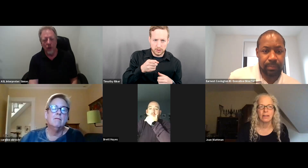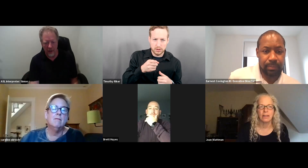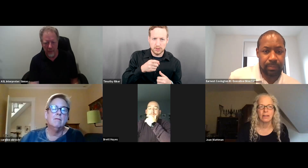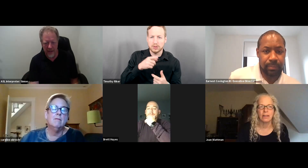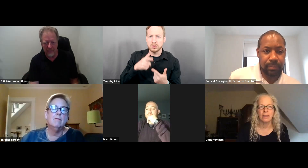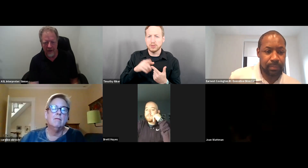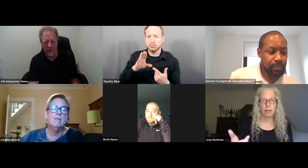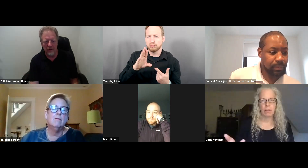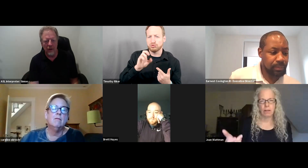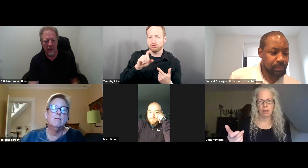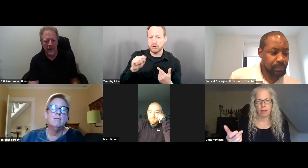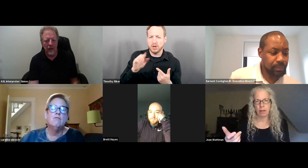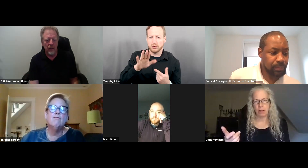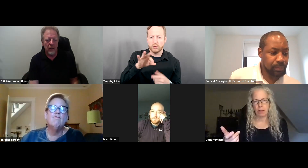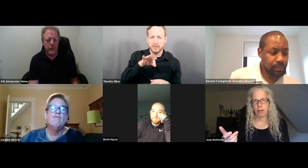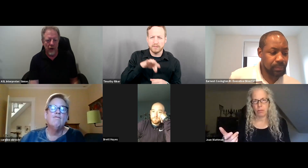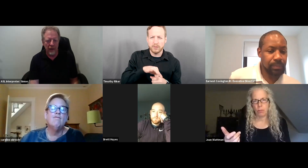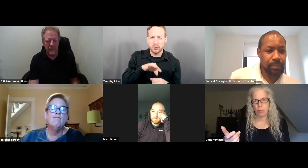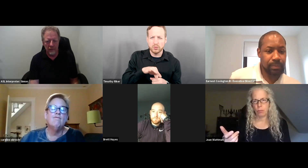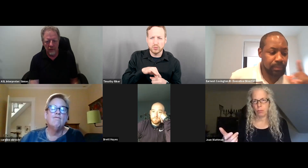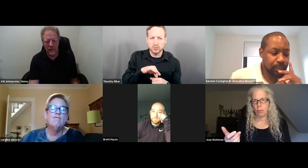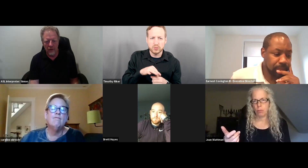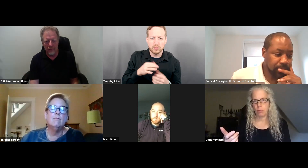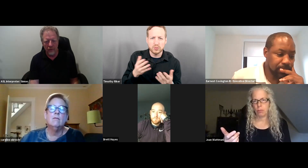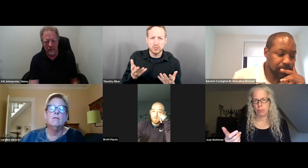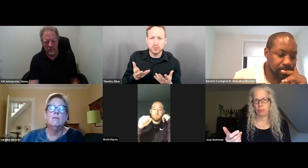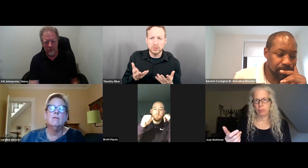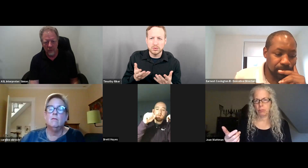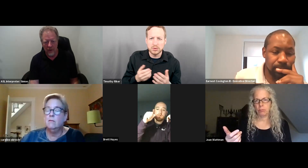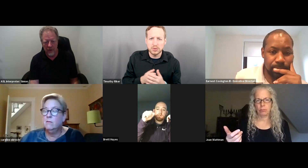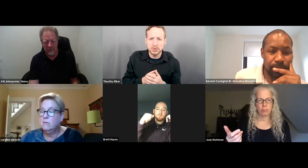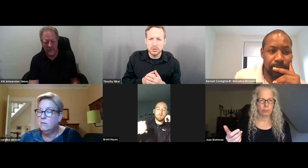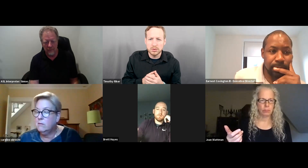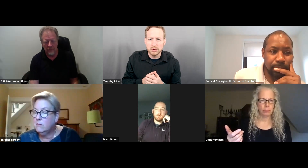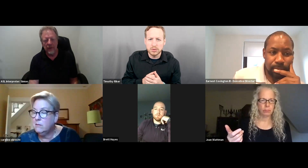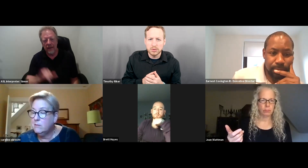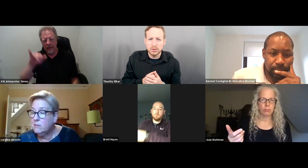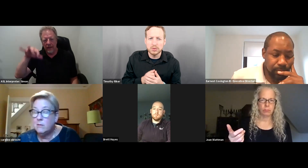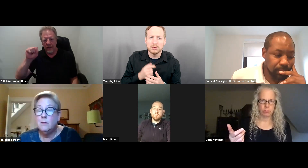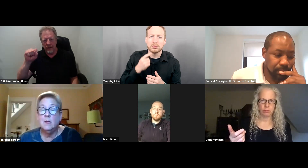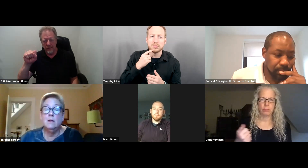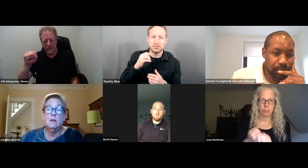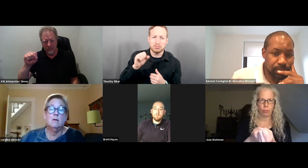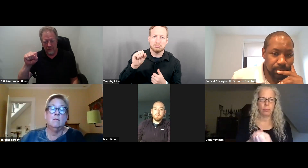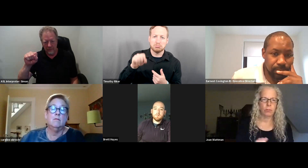So you're going to abstain from that one? Okay. Brett, your vote? What is?